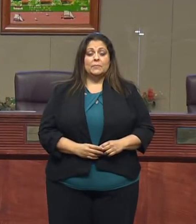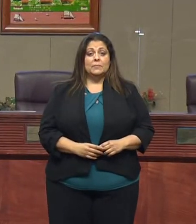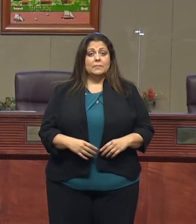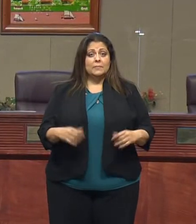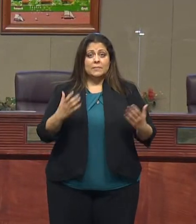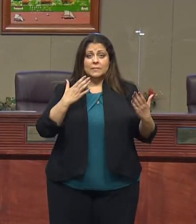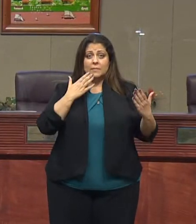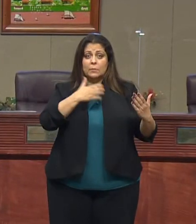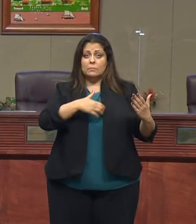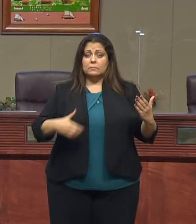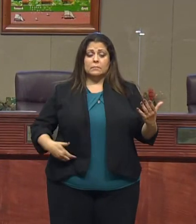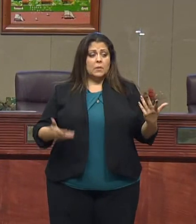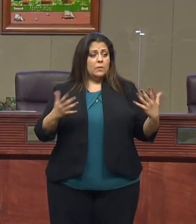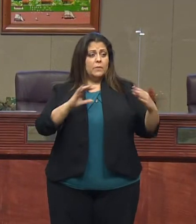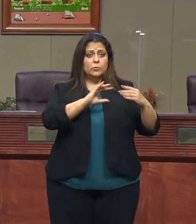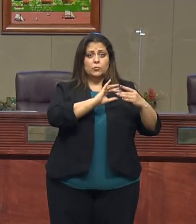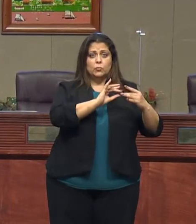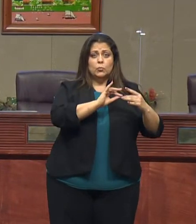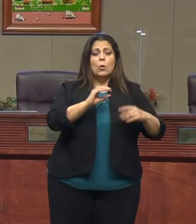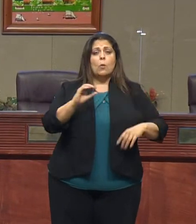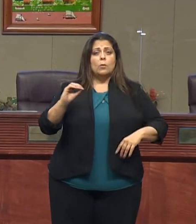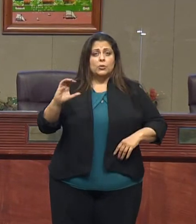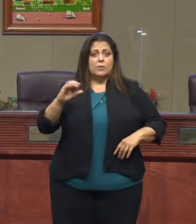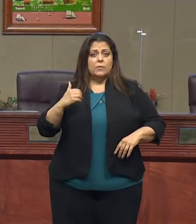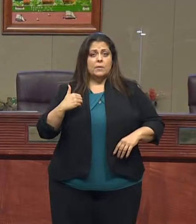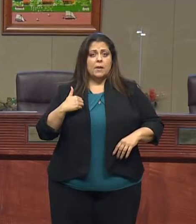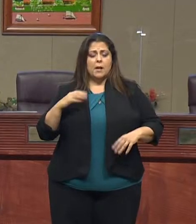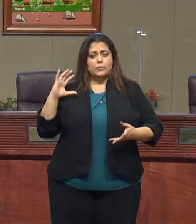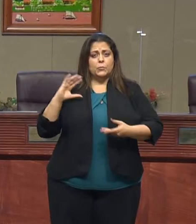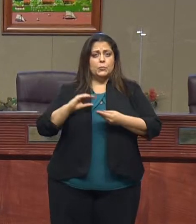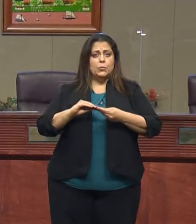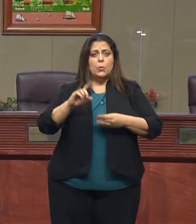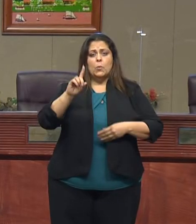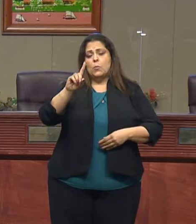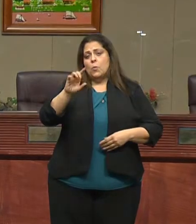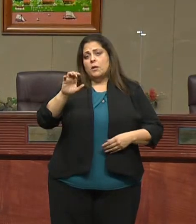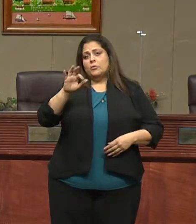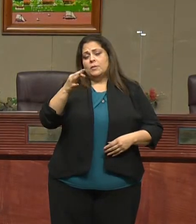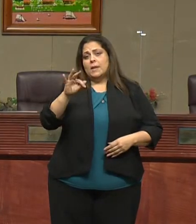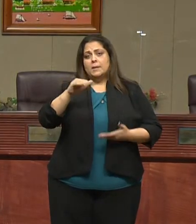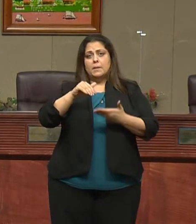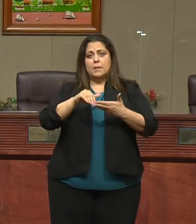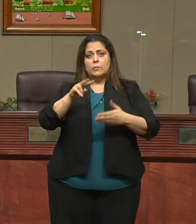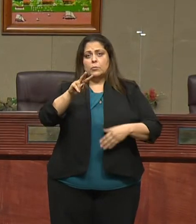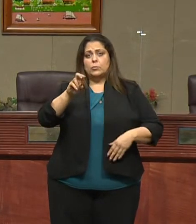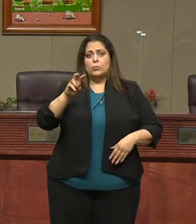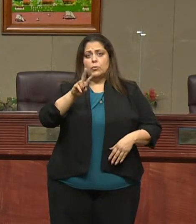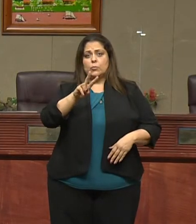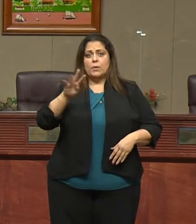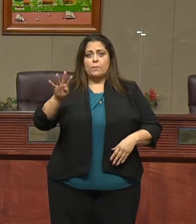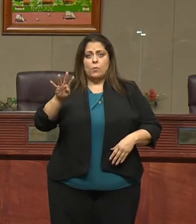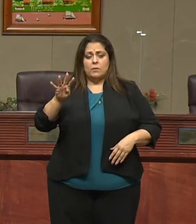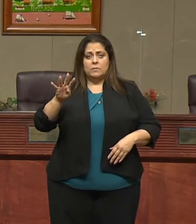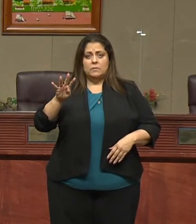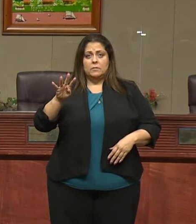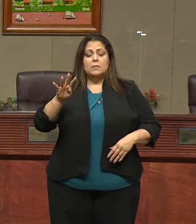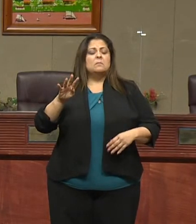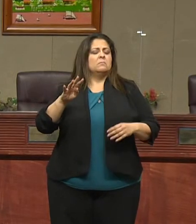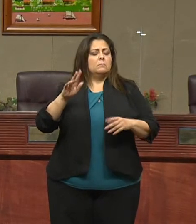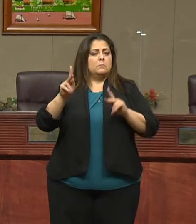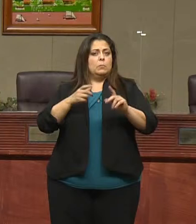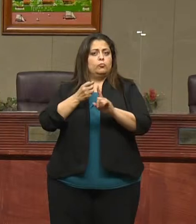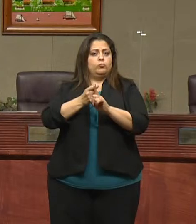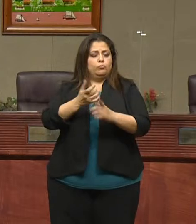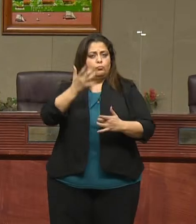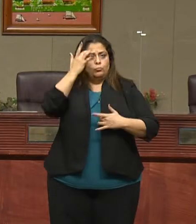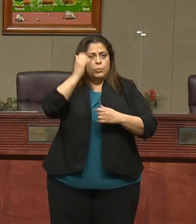Thank you. As the mayor had mentioned previously, Orange County has had a total of 119,224 positive